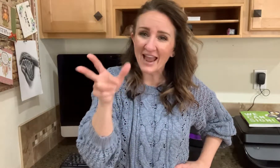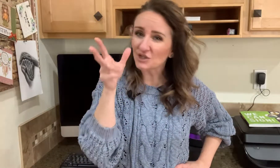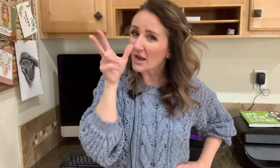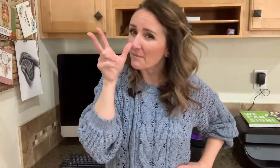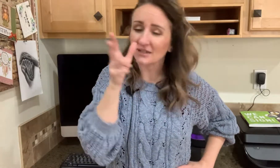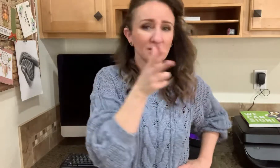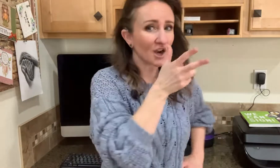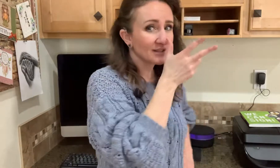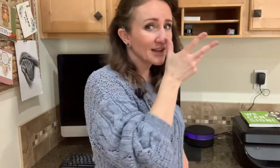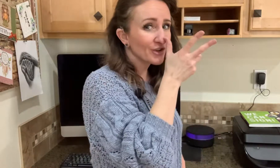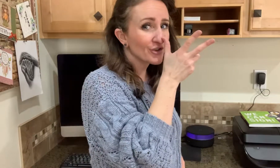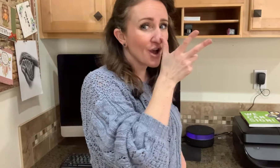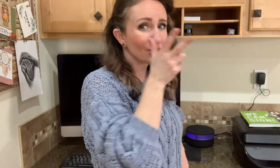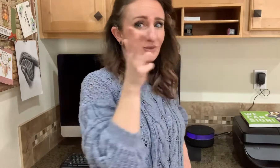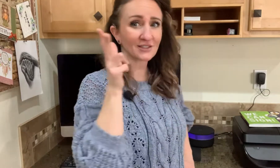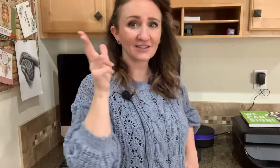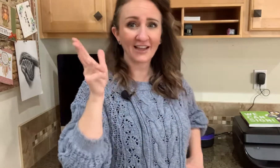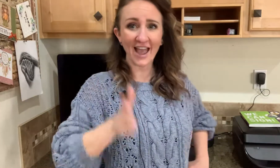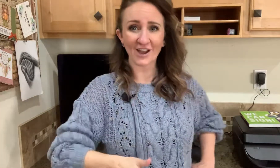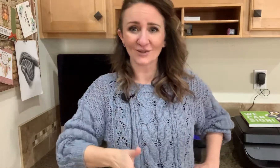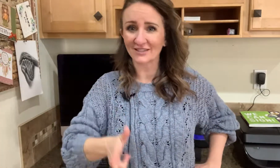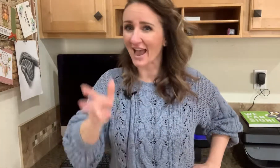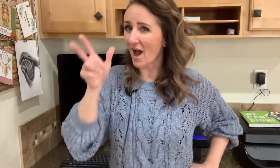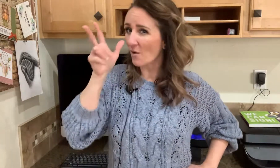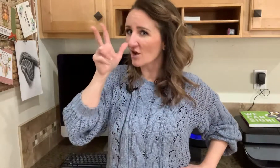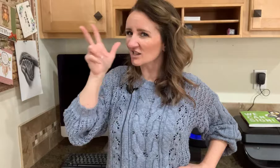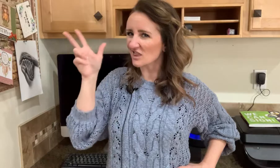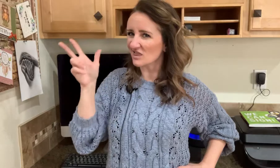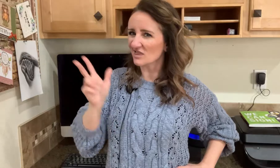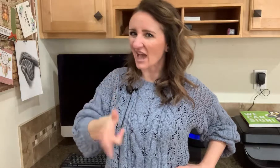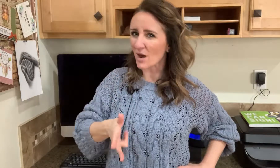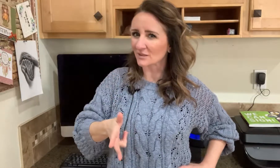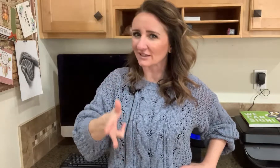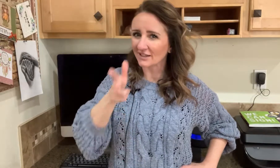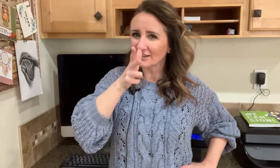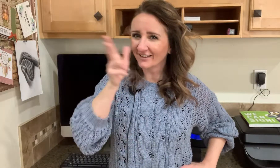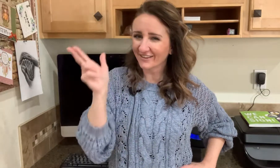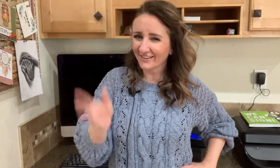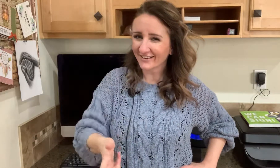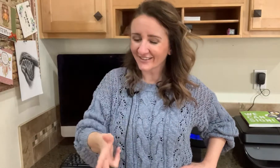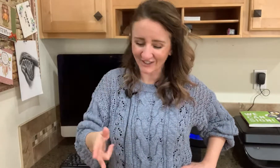shape, and it starts at your nose and goes down. Lousy. Good.